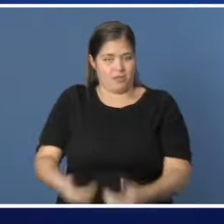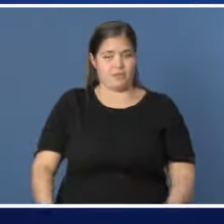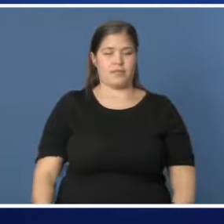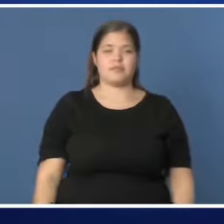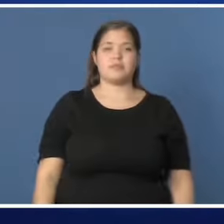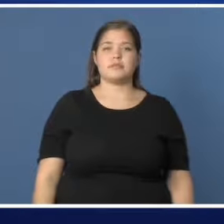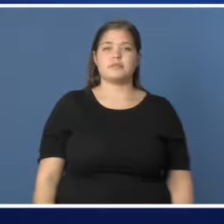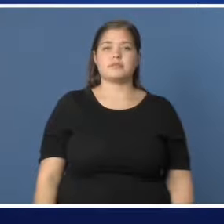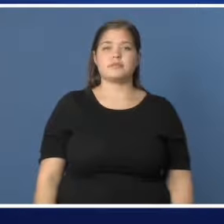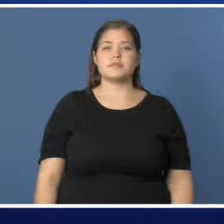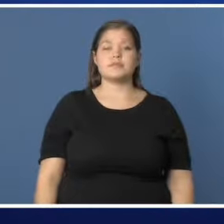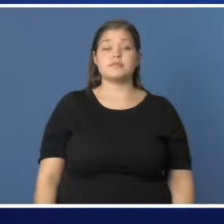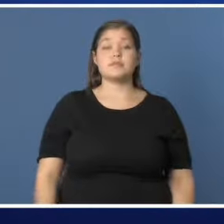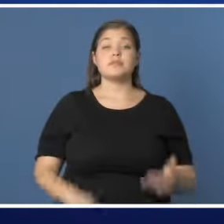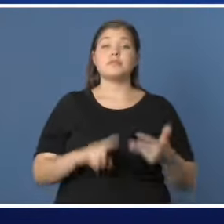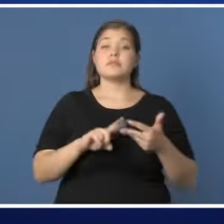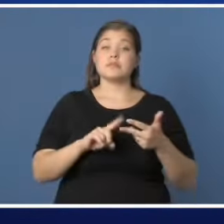switches.